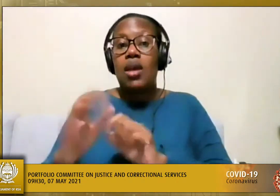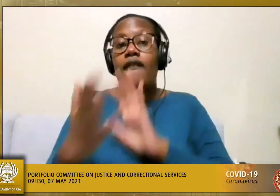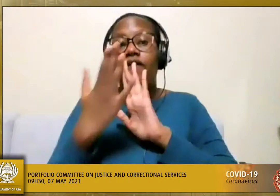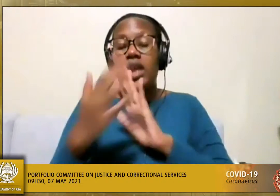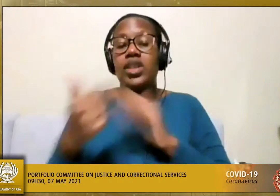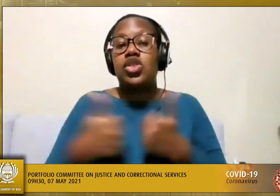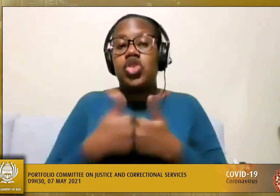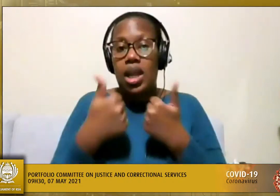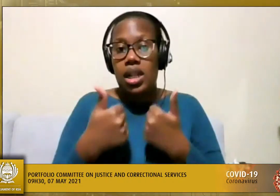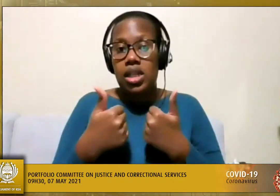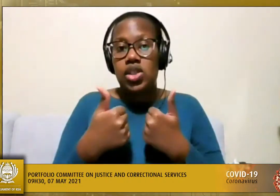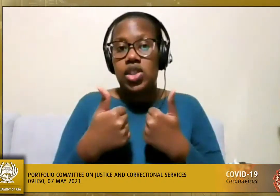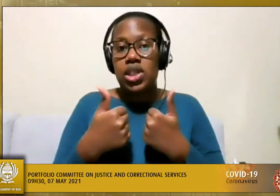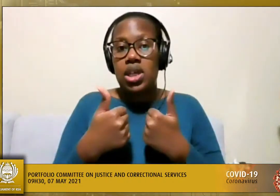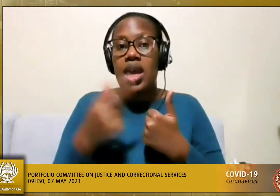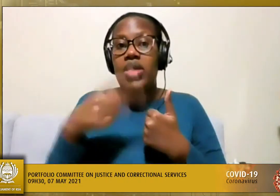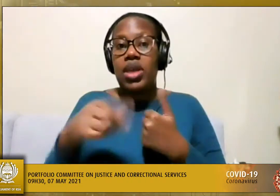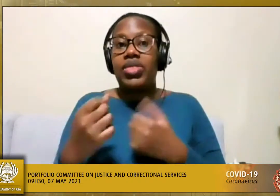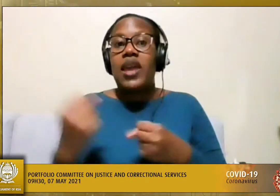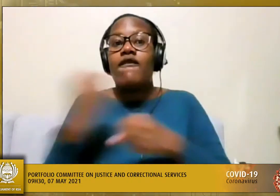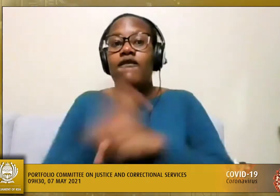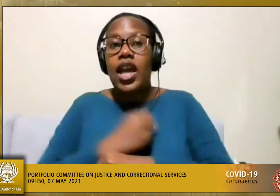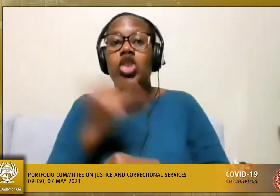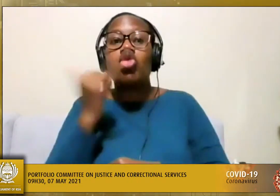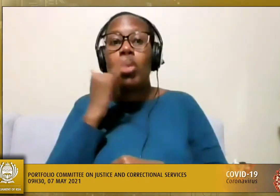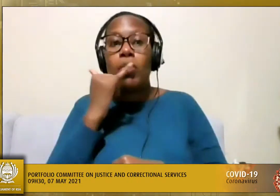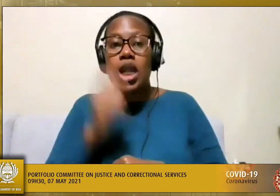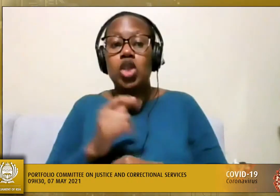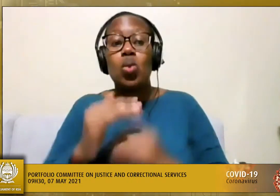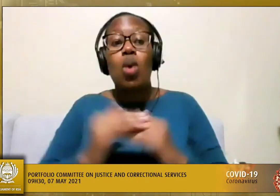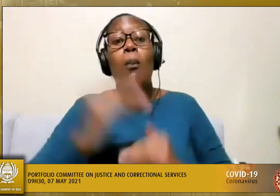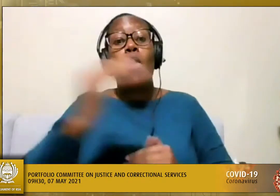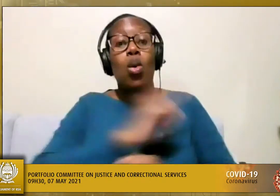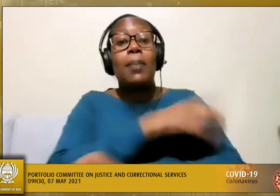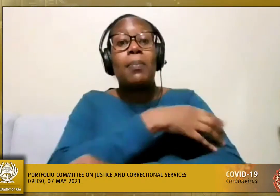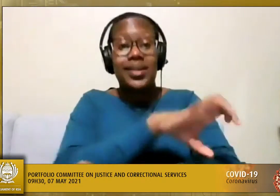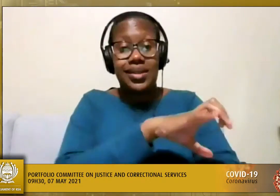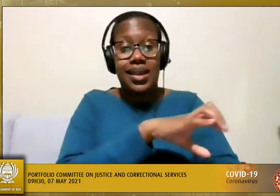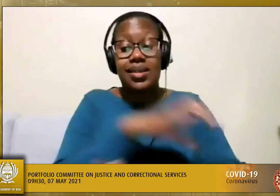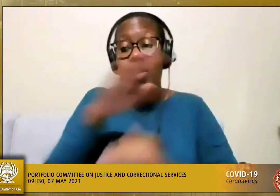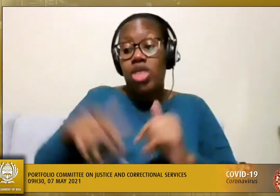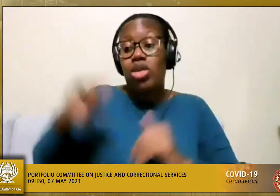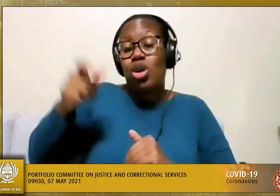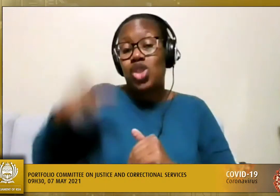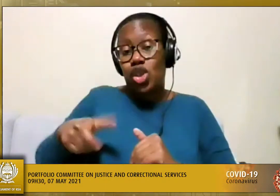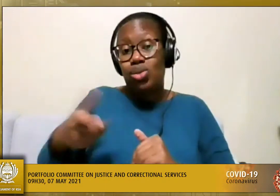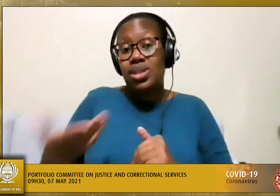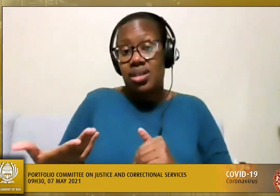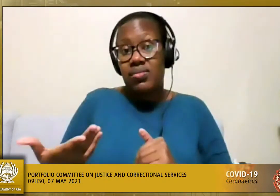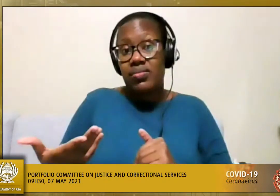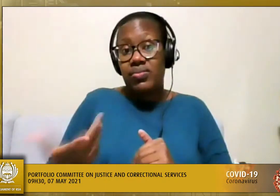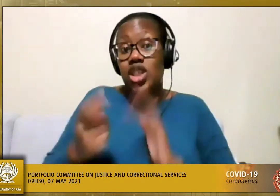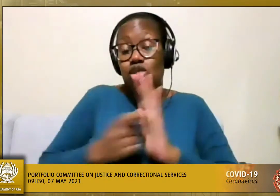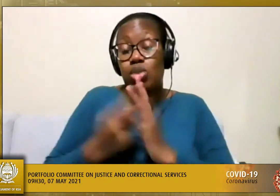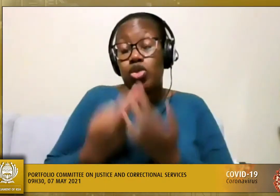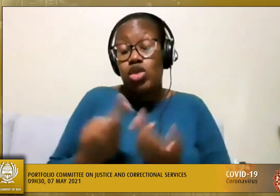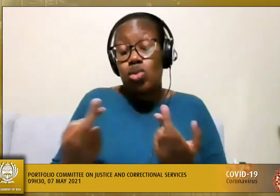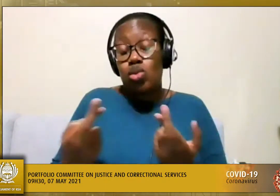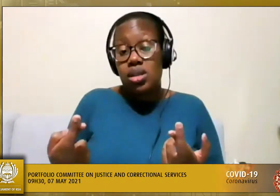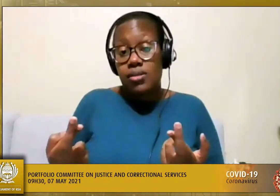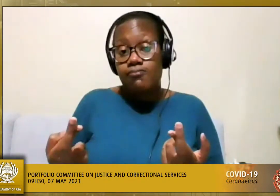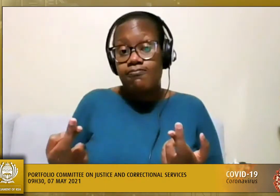is that they are fighting criminals that are much more capacitated than them in terms of resources